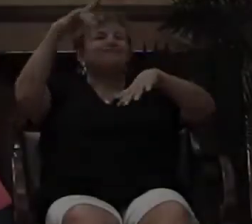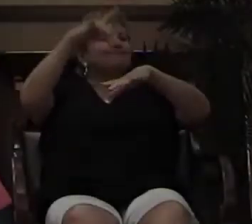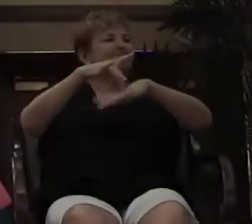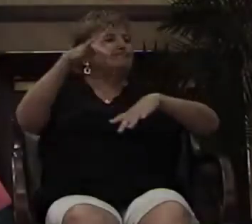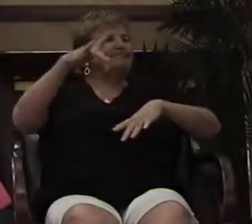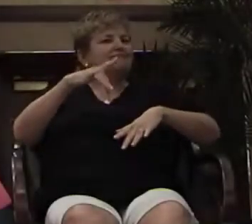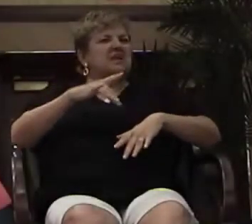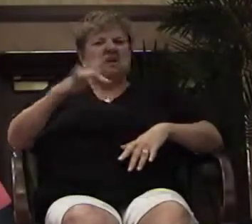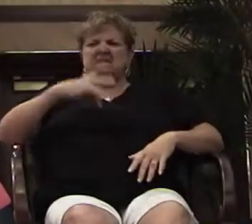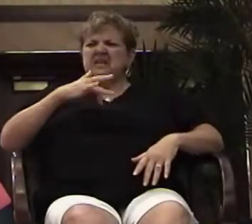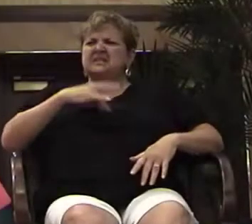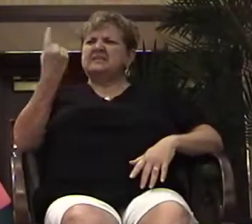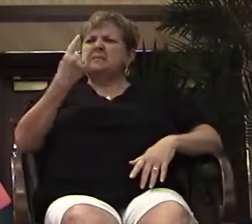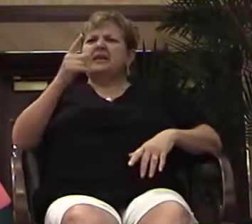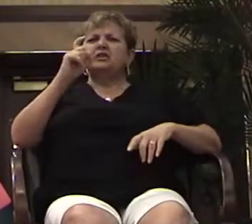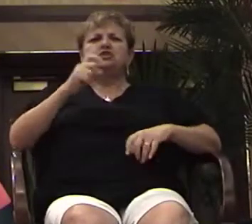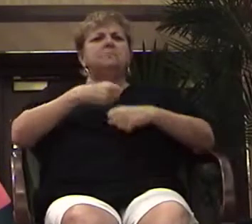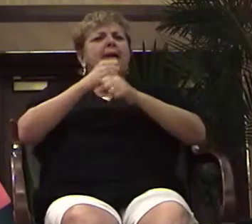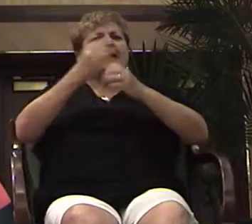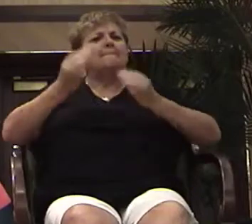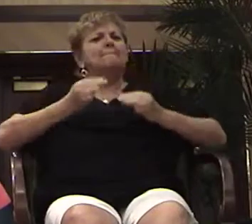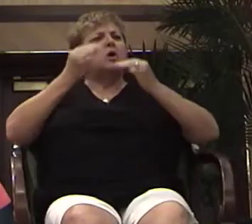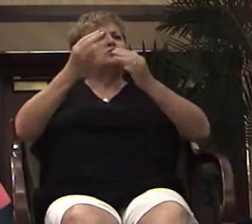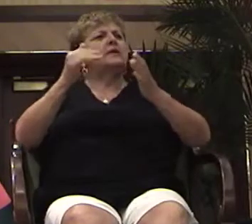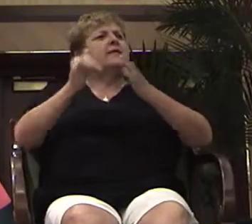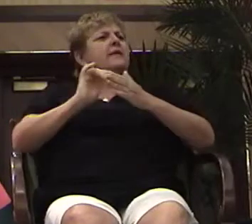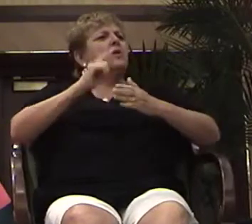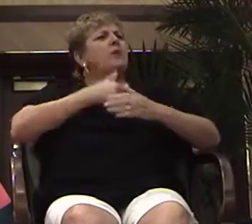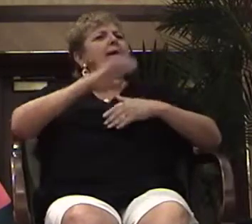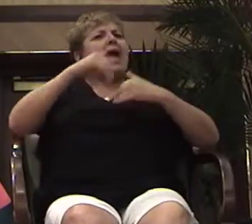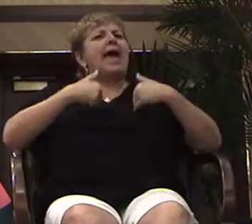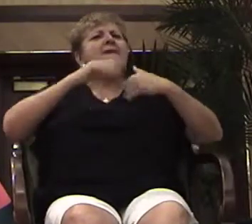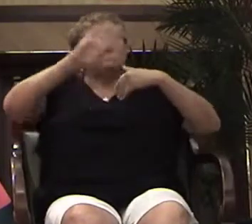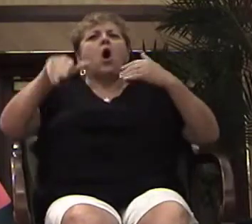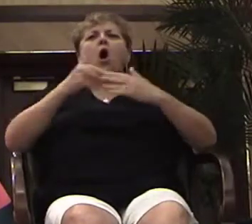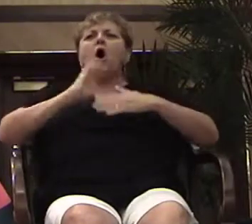Someone should make a motion that we hold all our conventions here.